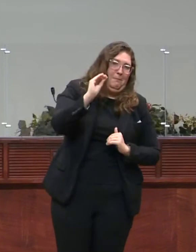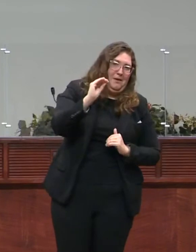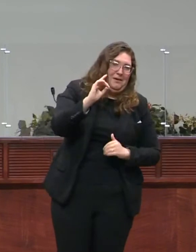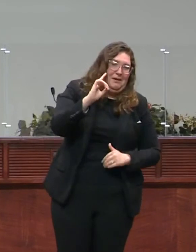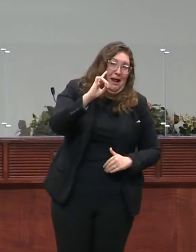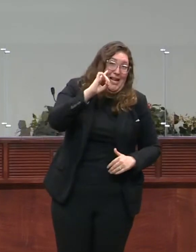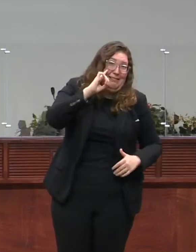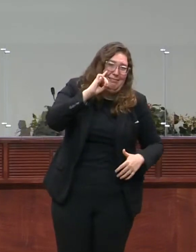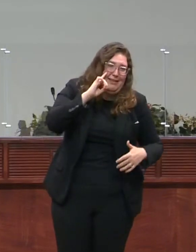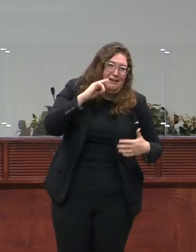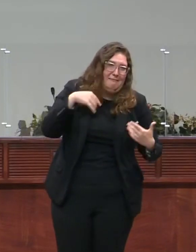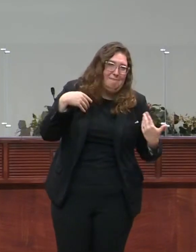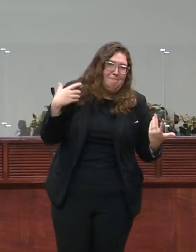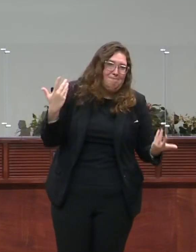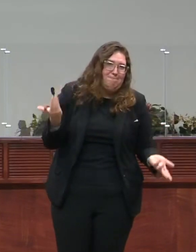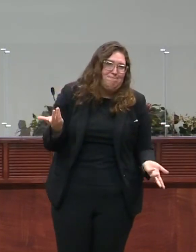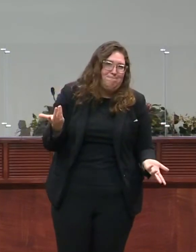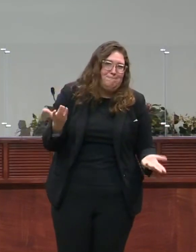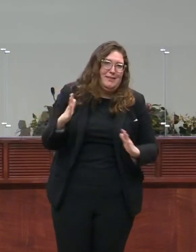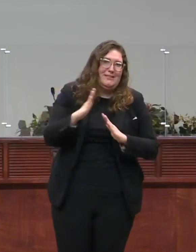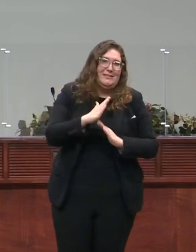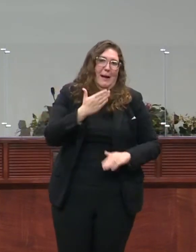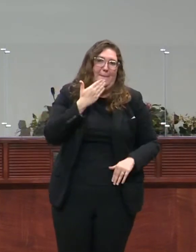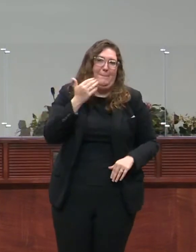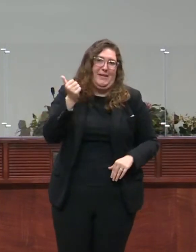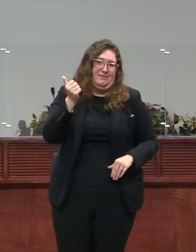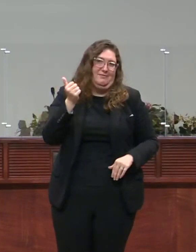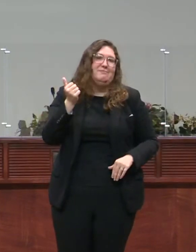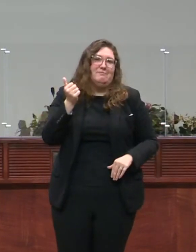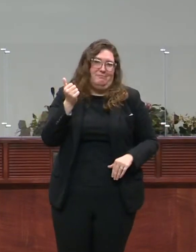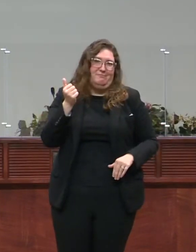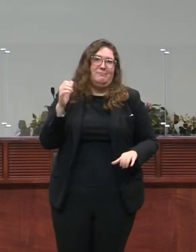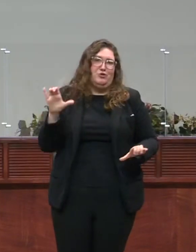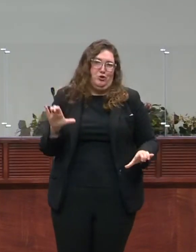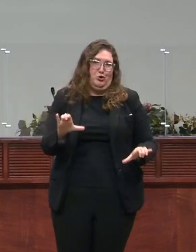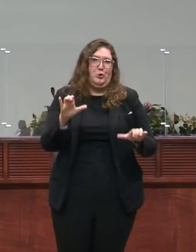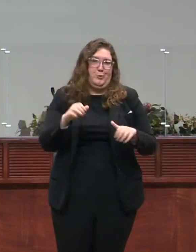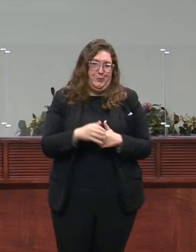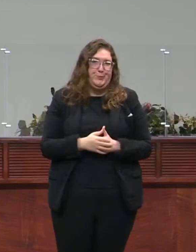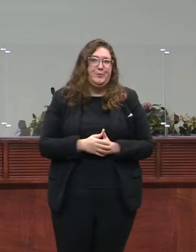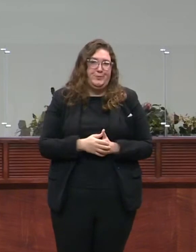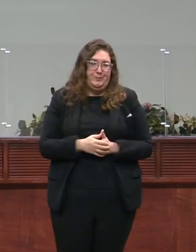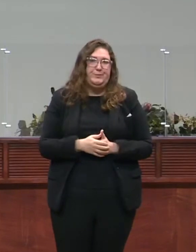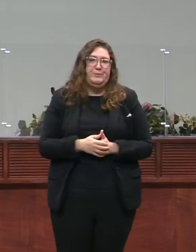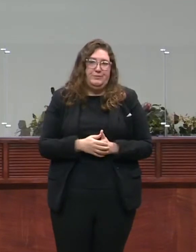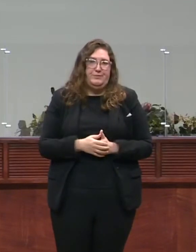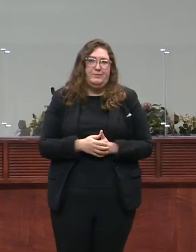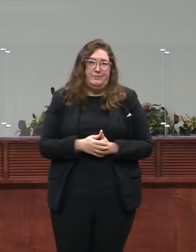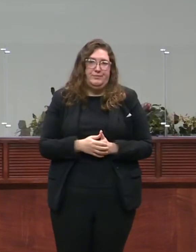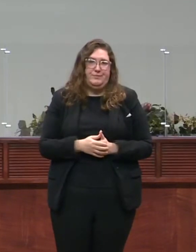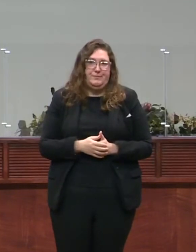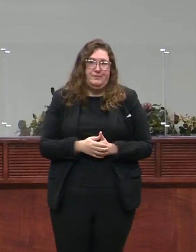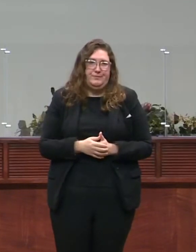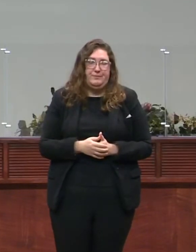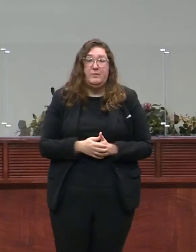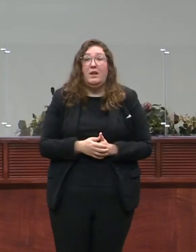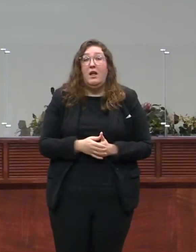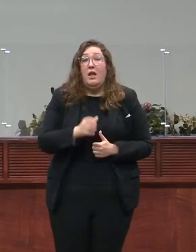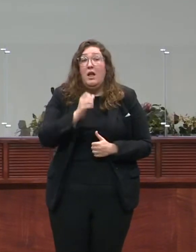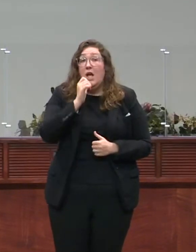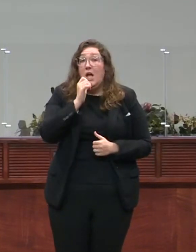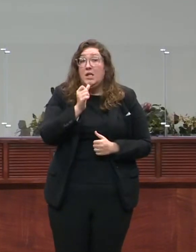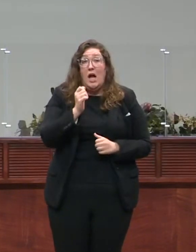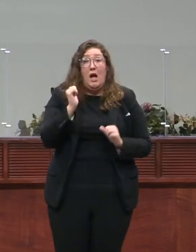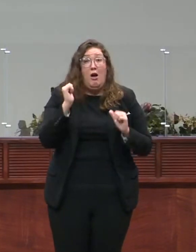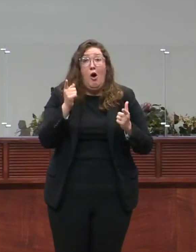the best thing that they could do as they continue to work in this environment. And not everyone is